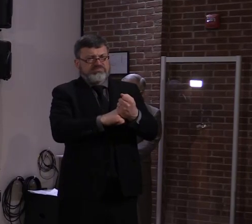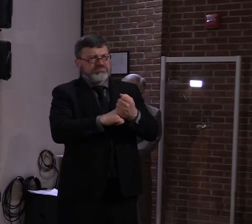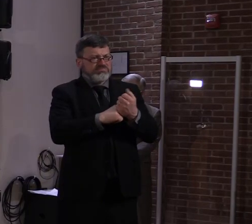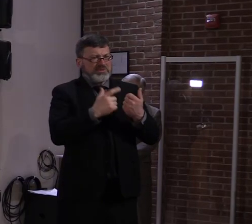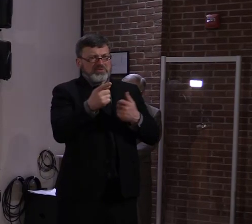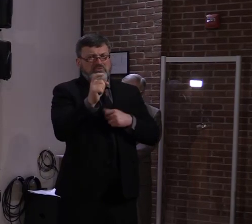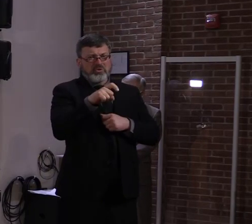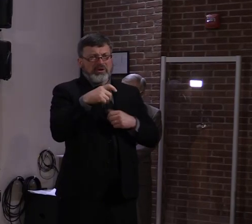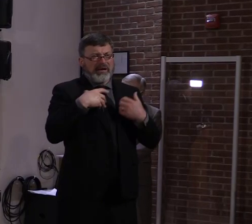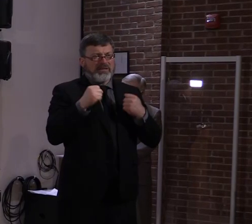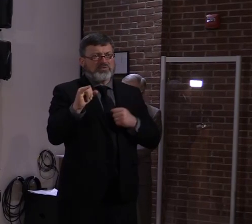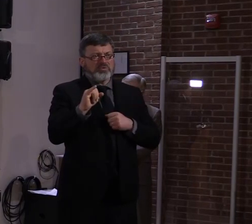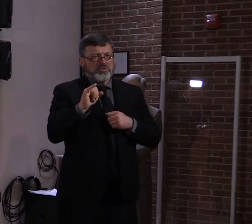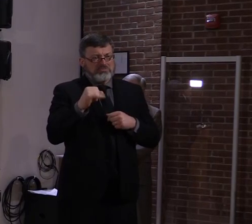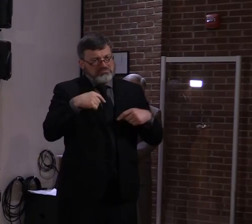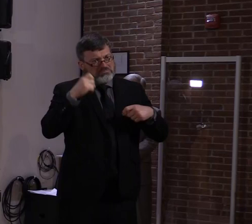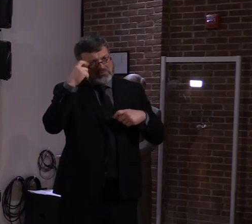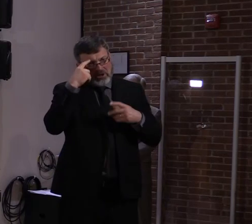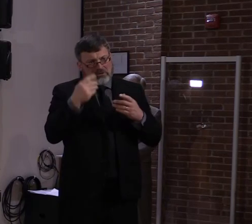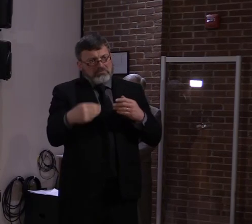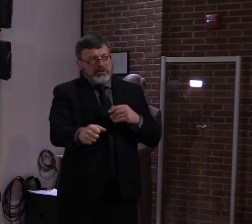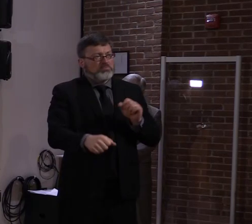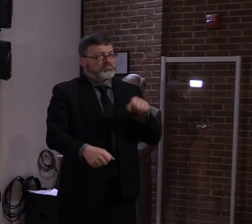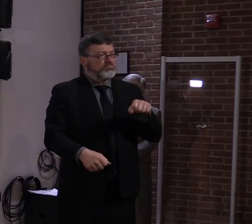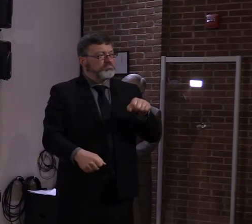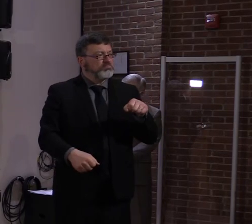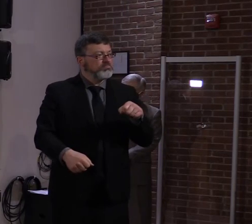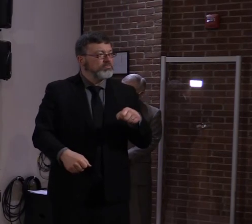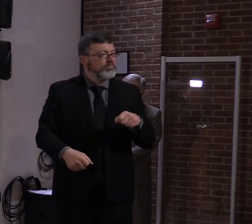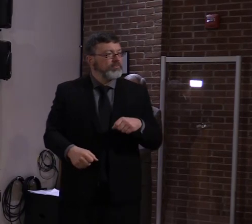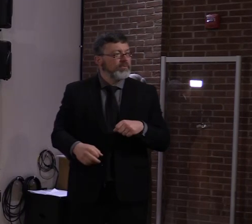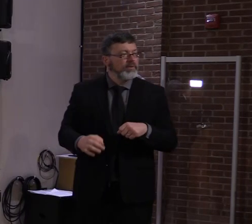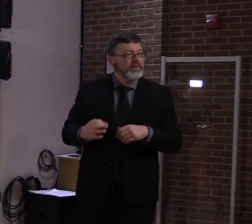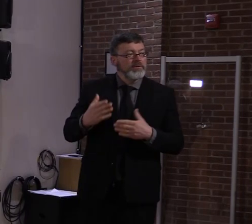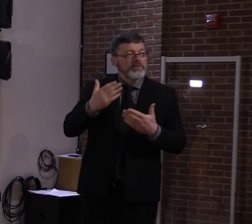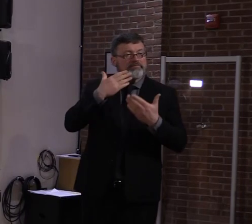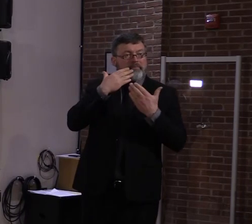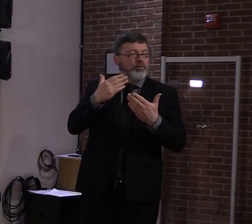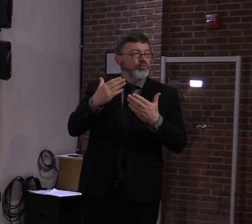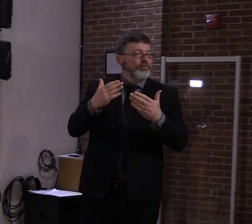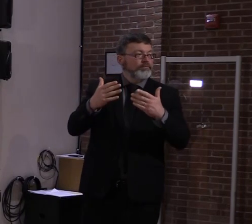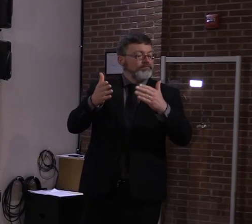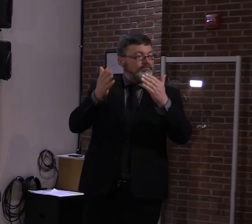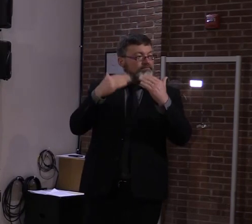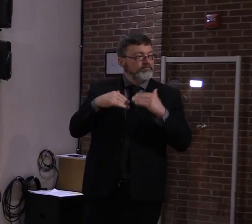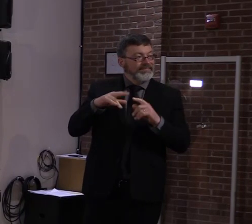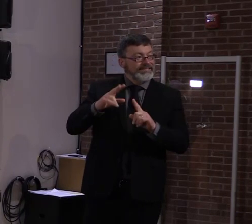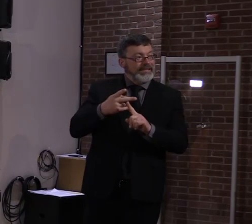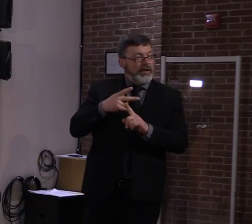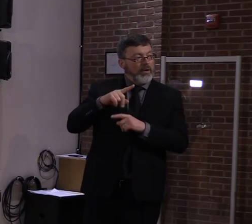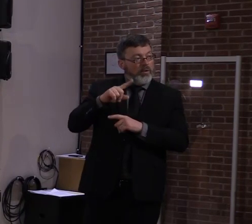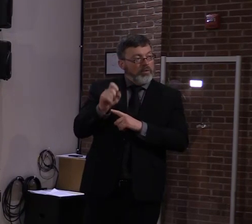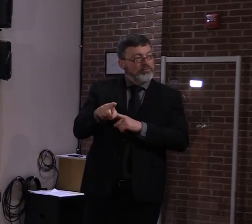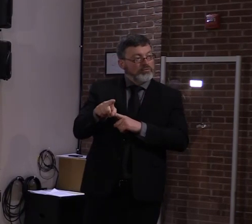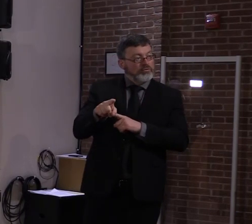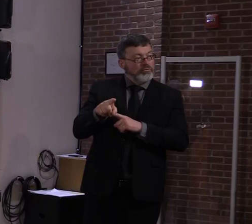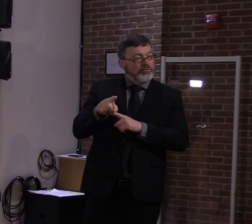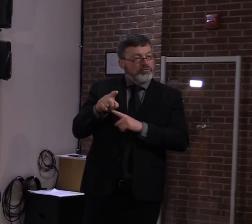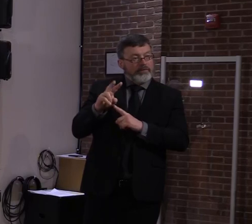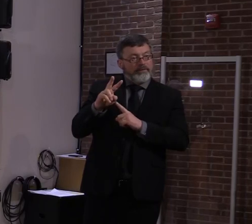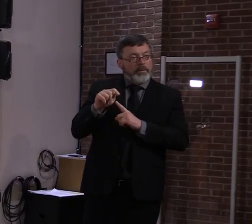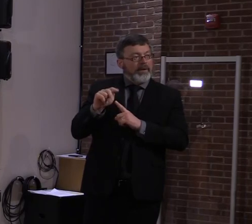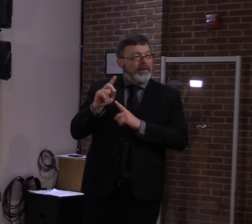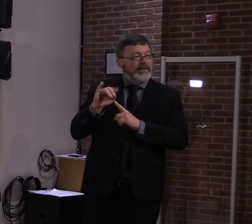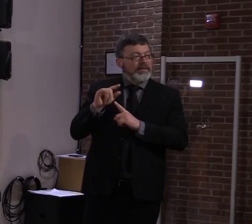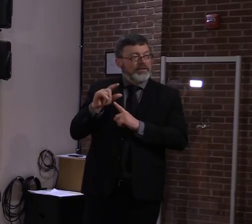All right, thank you. I also have a question about the graphic shared on vaccination progress by